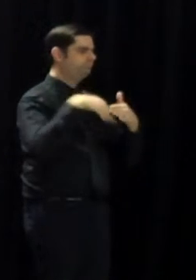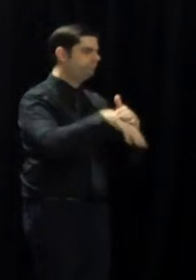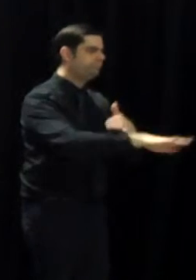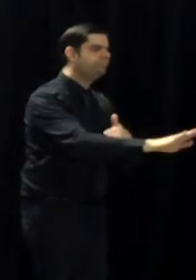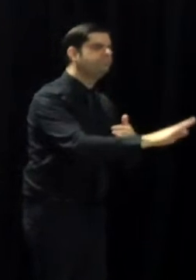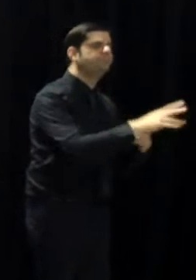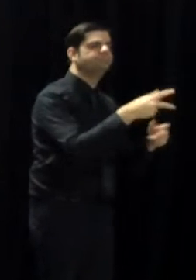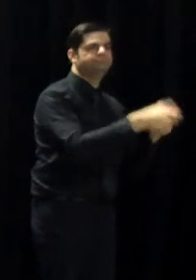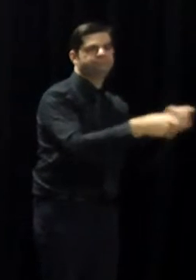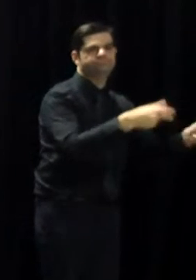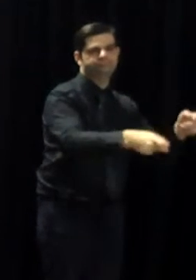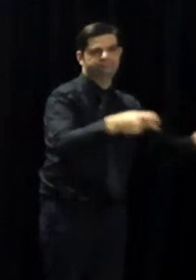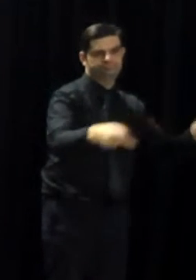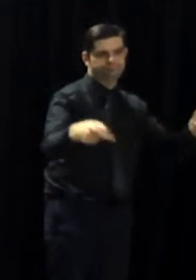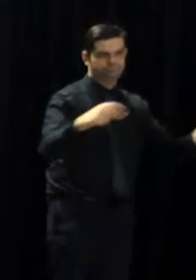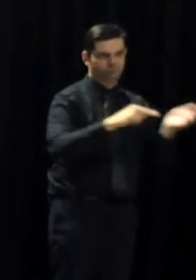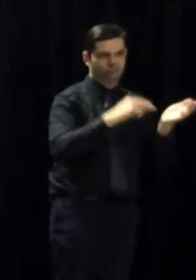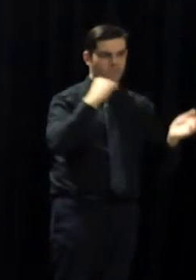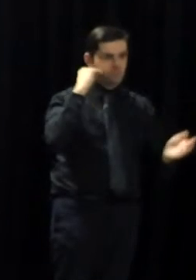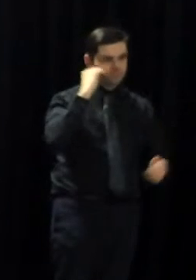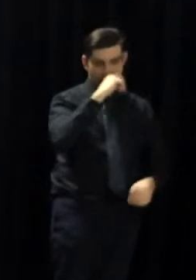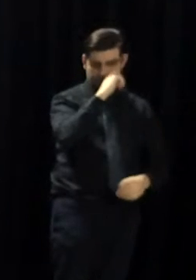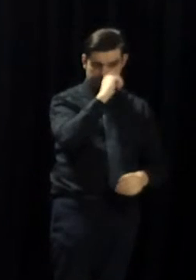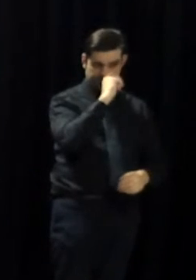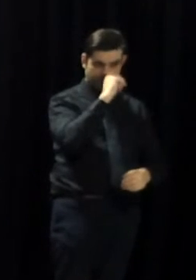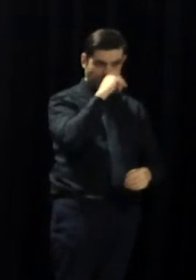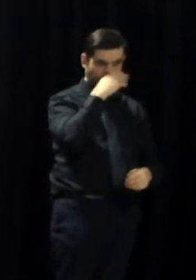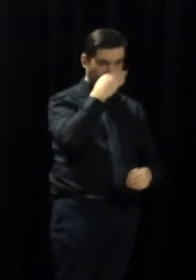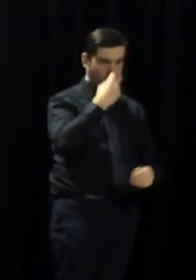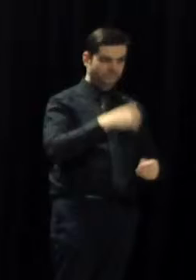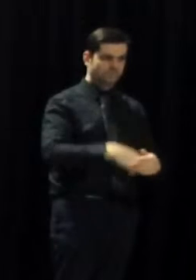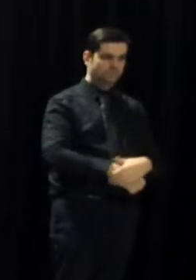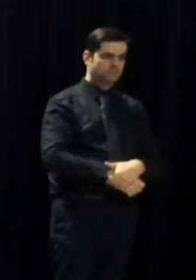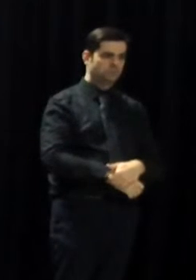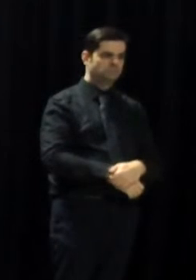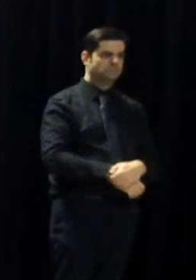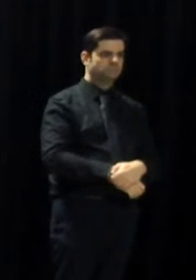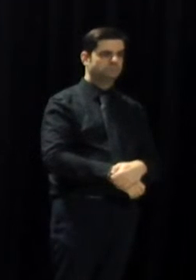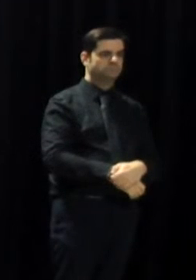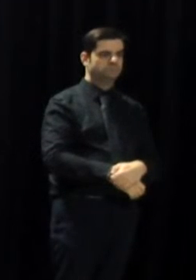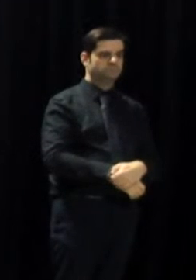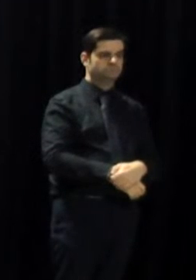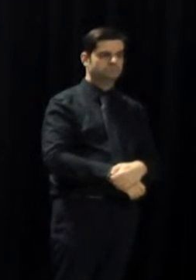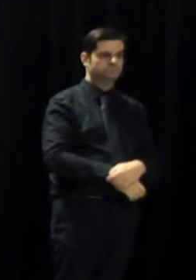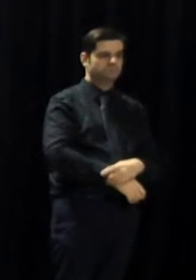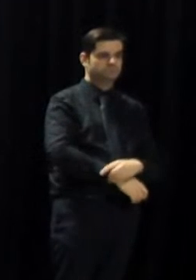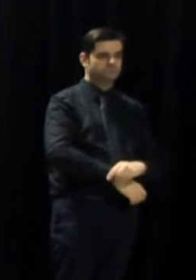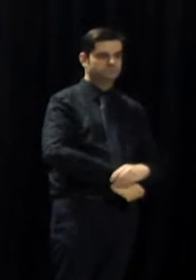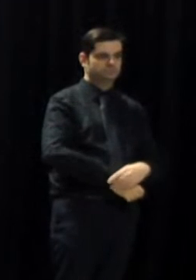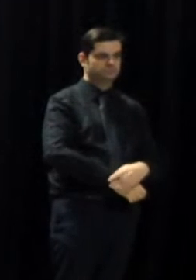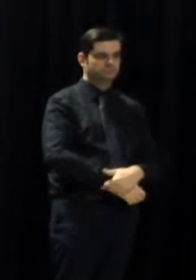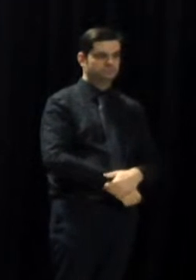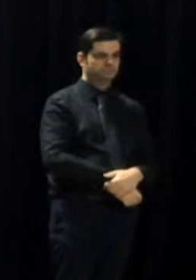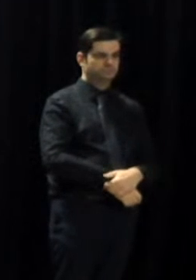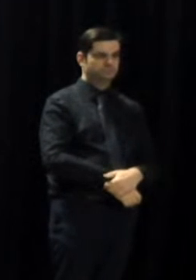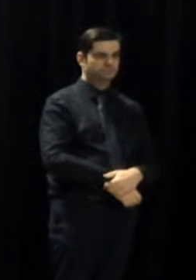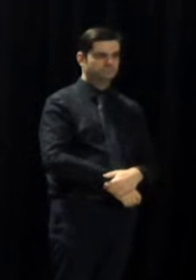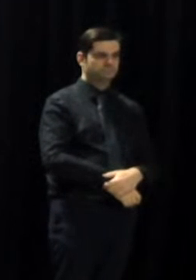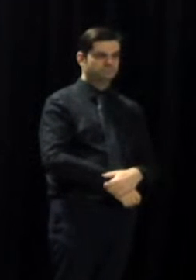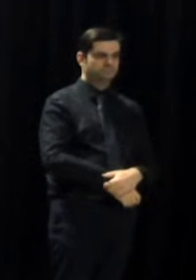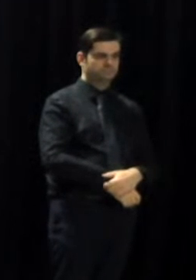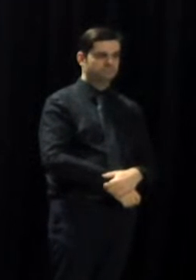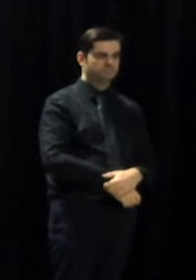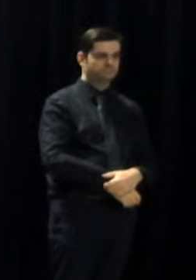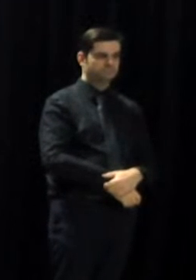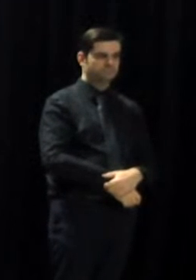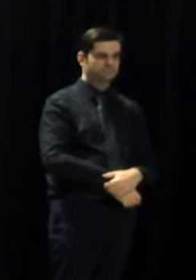and so I'll know each day how many. Obviously, this is a race in these buildings to get